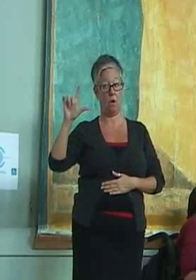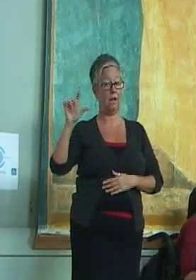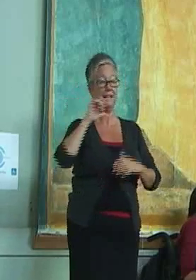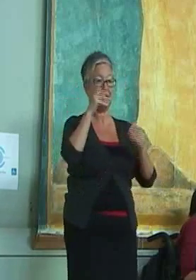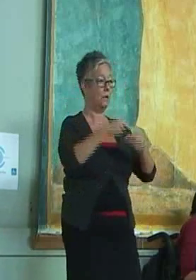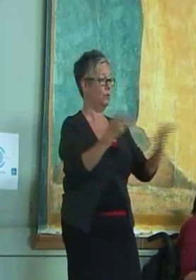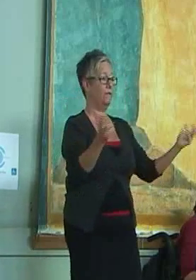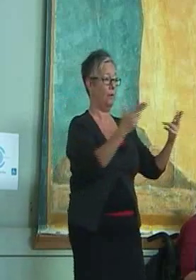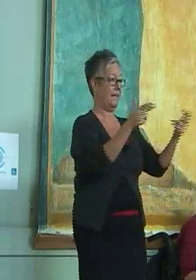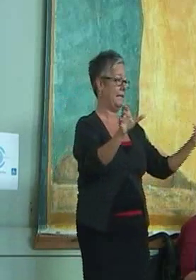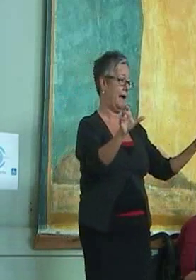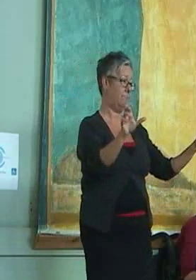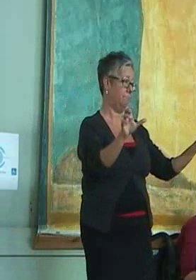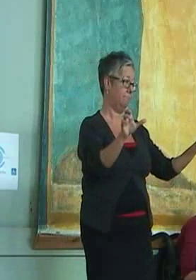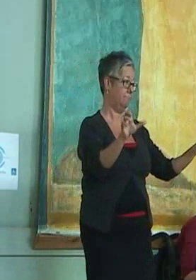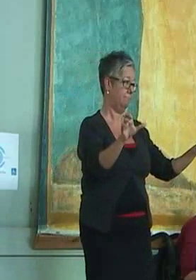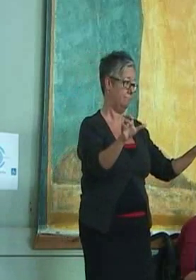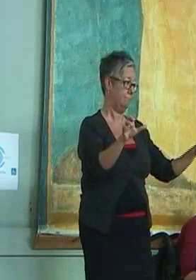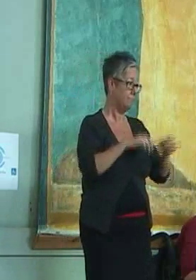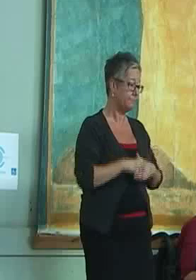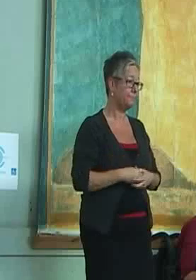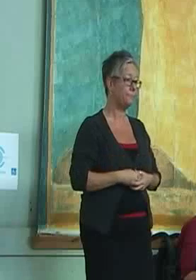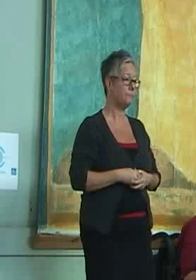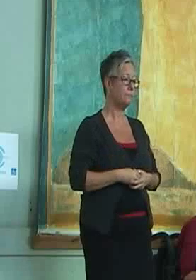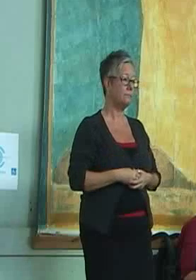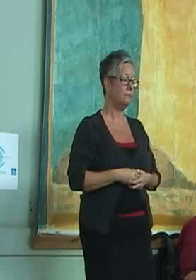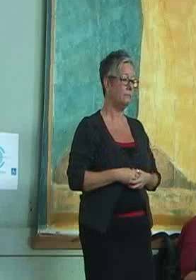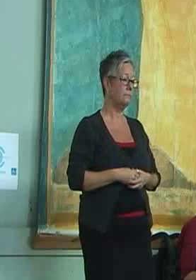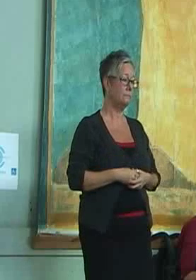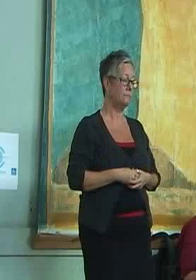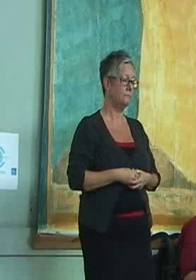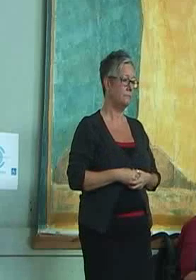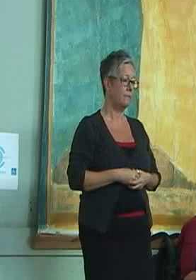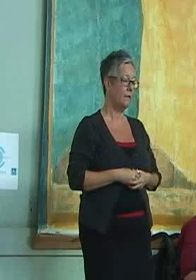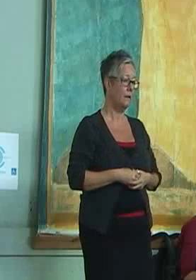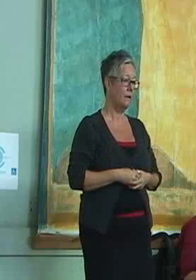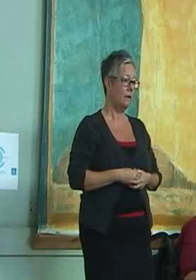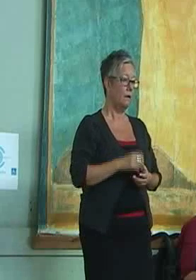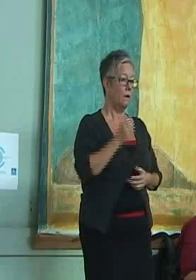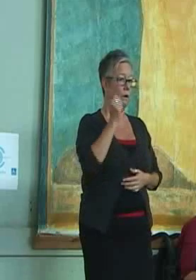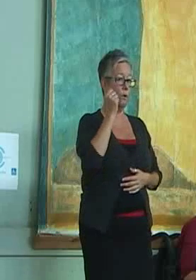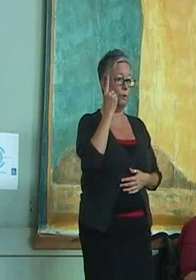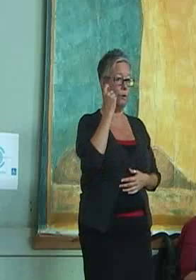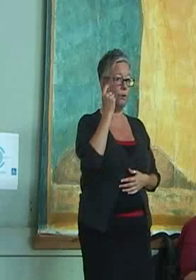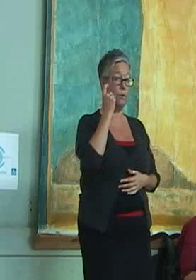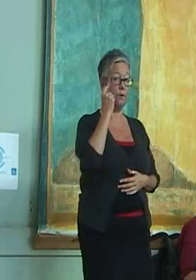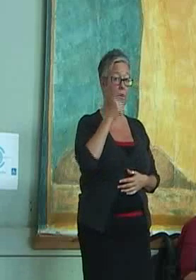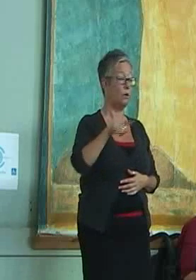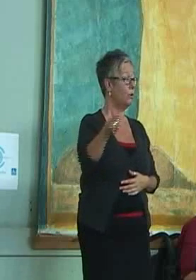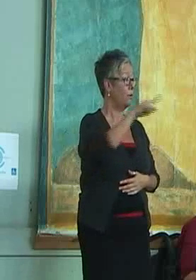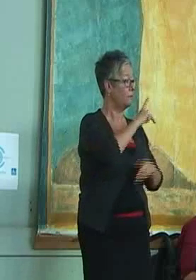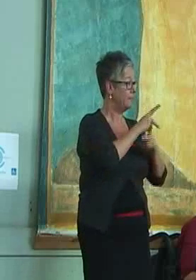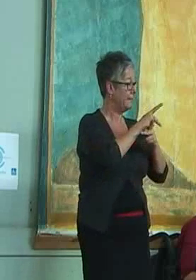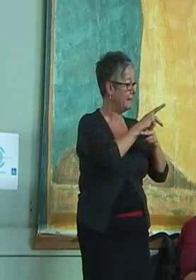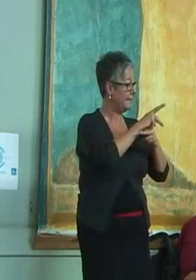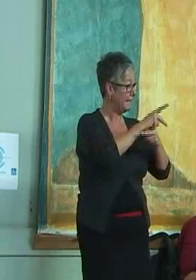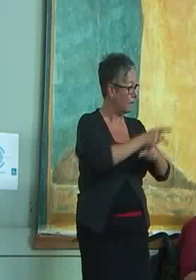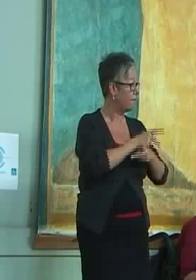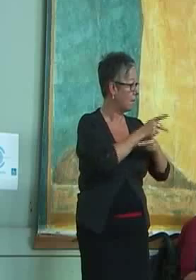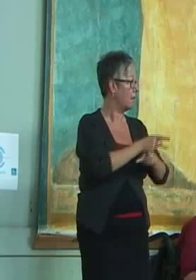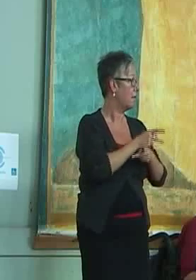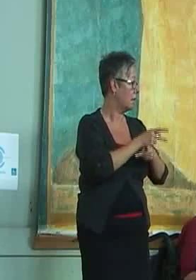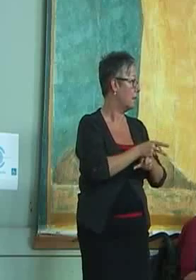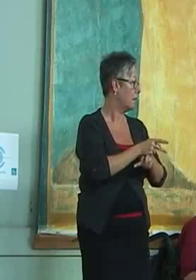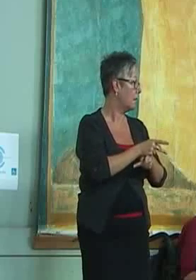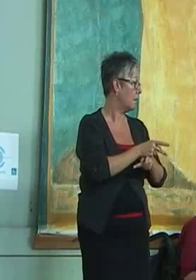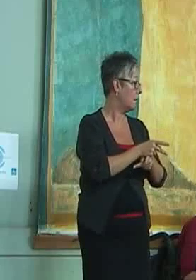society. And I think that you have to be very careful that there are